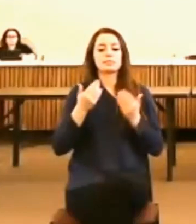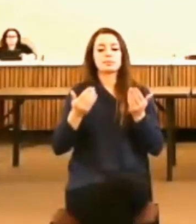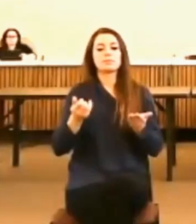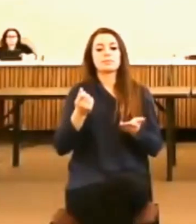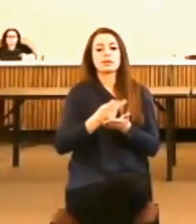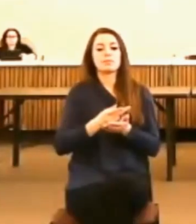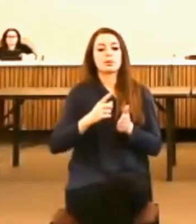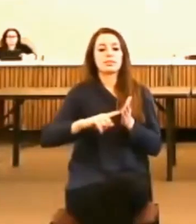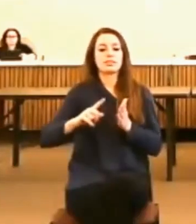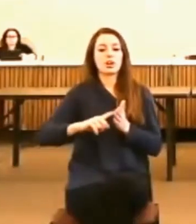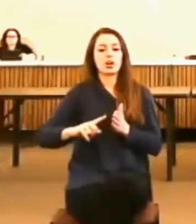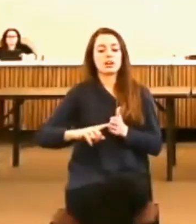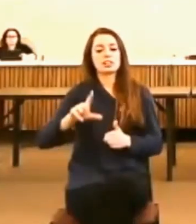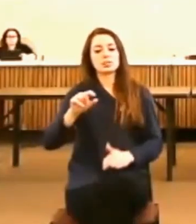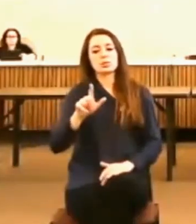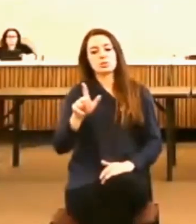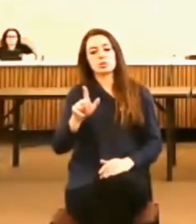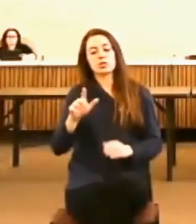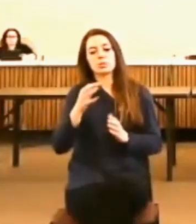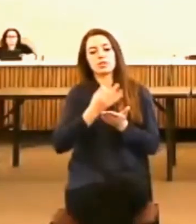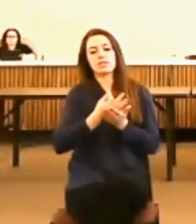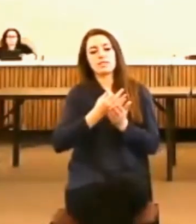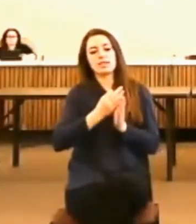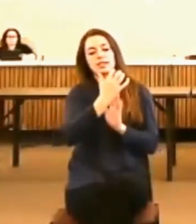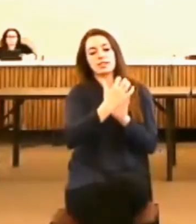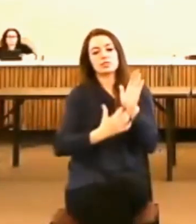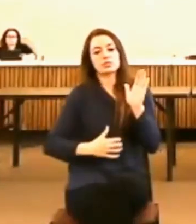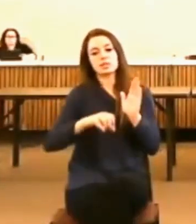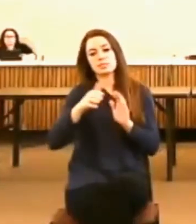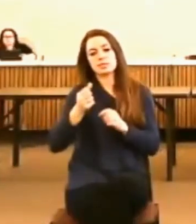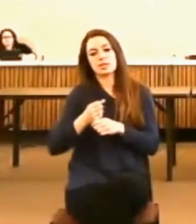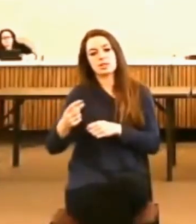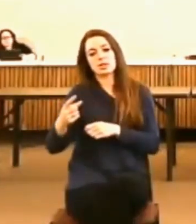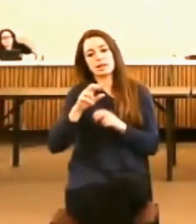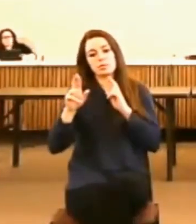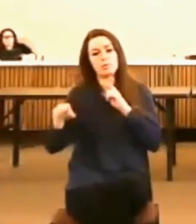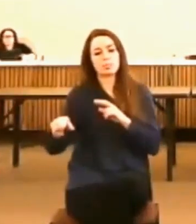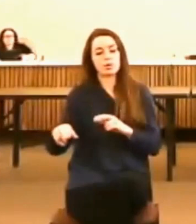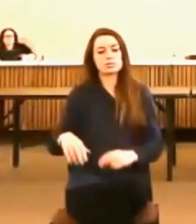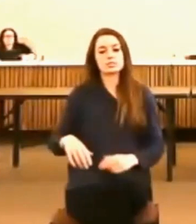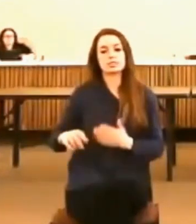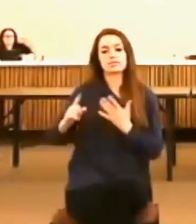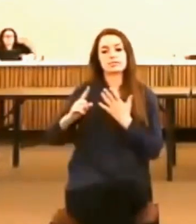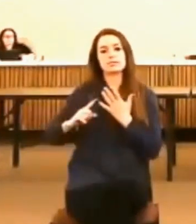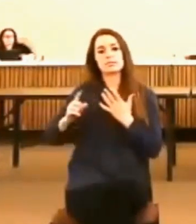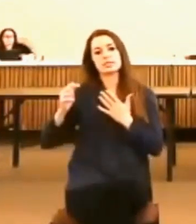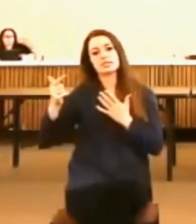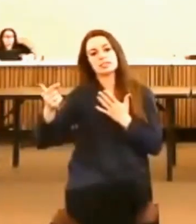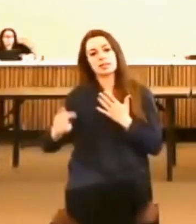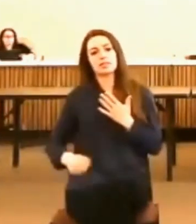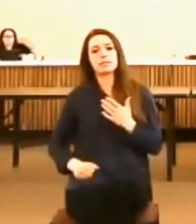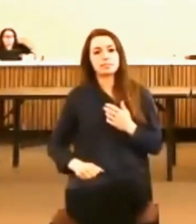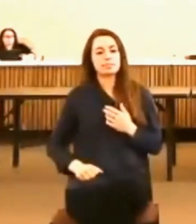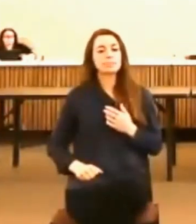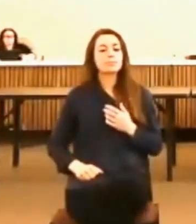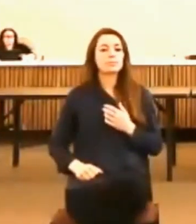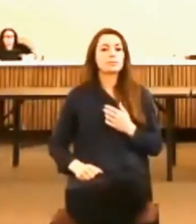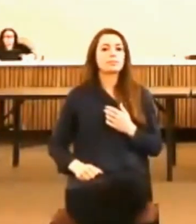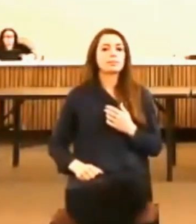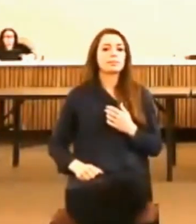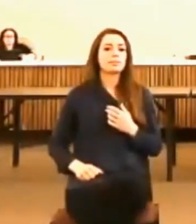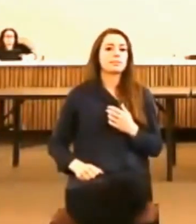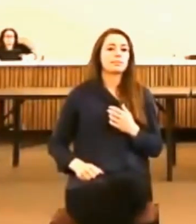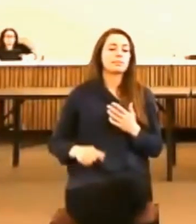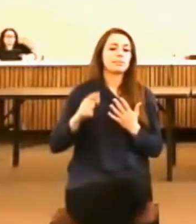are significant genetic differences between two groups of quadrupeds living in different areas of